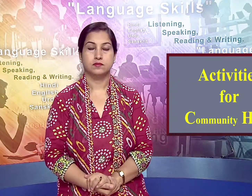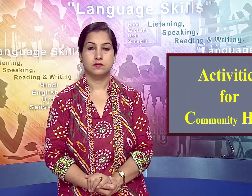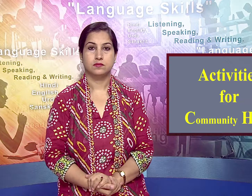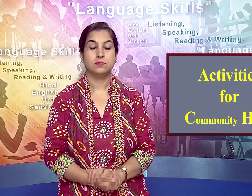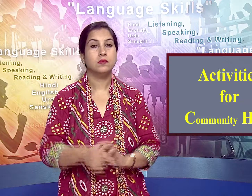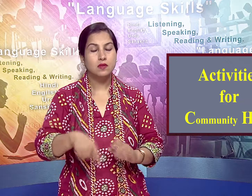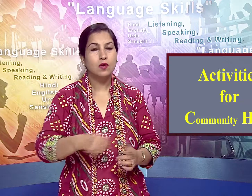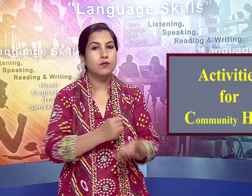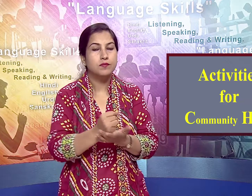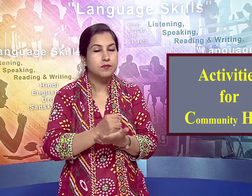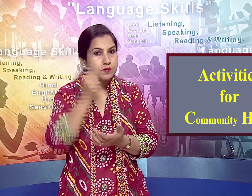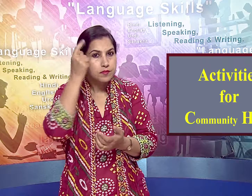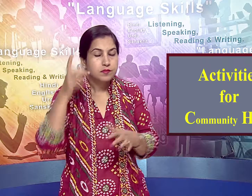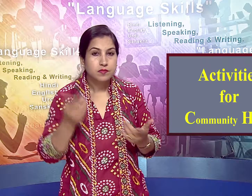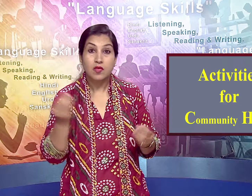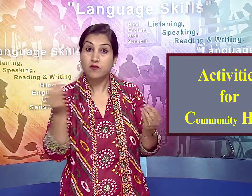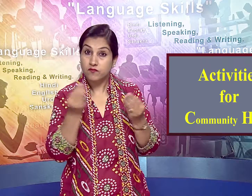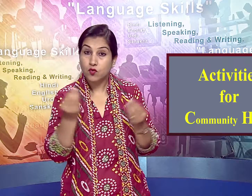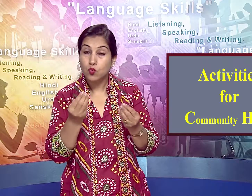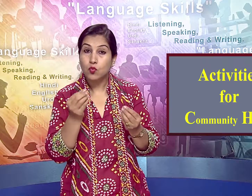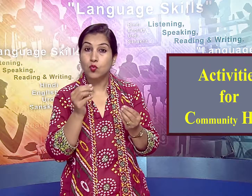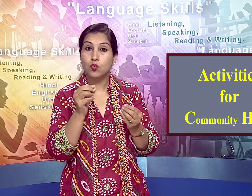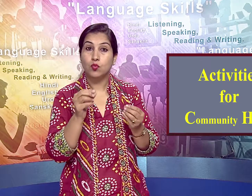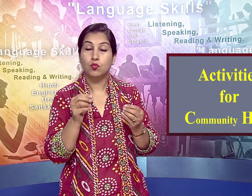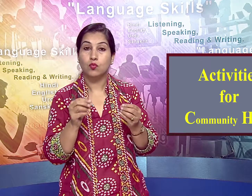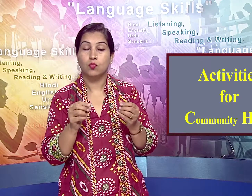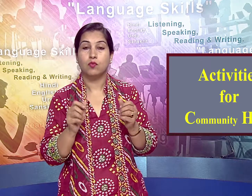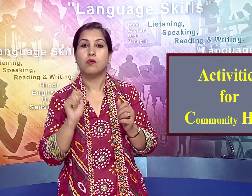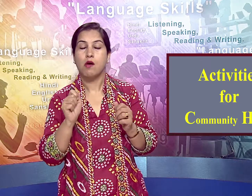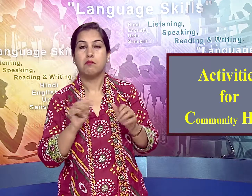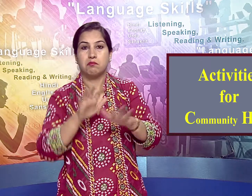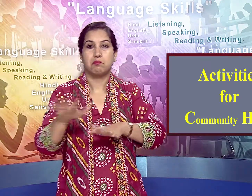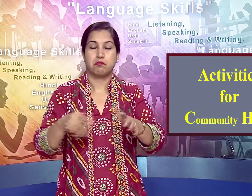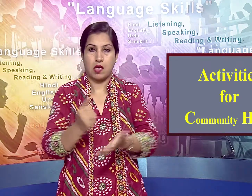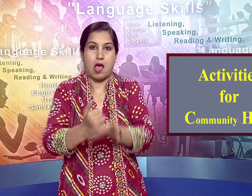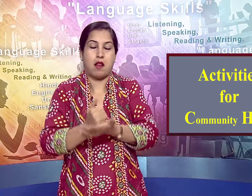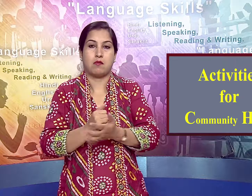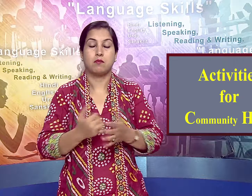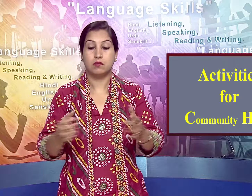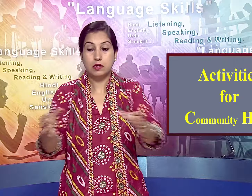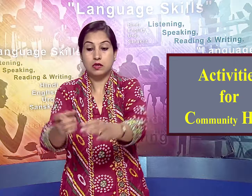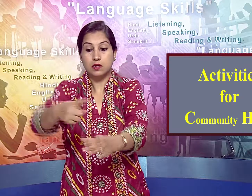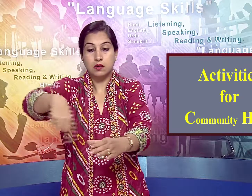Now let's understand few activities which help for community health.